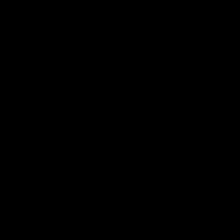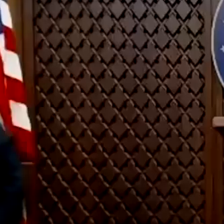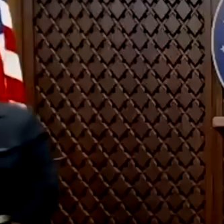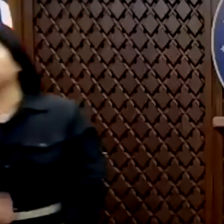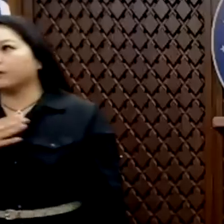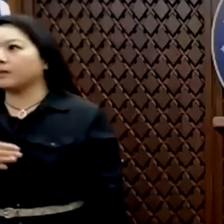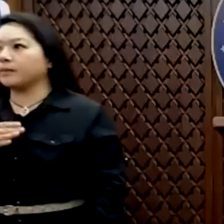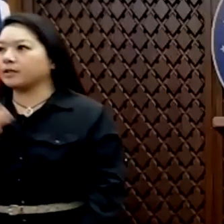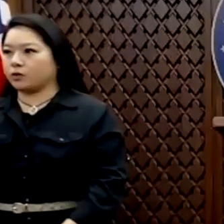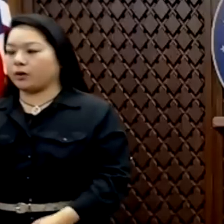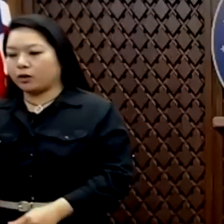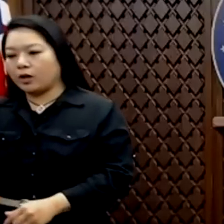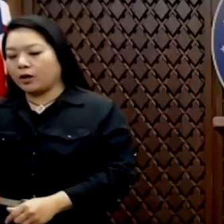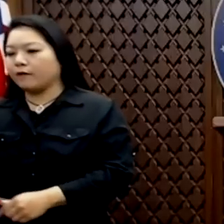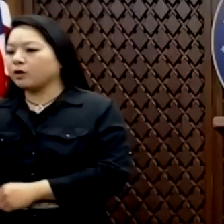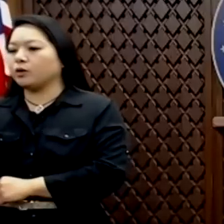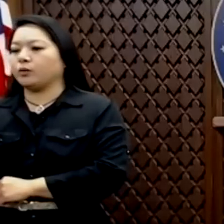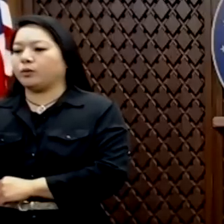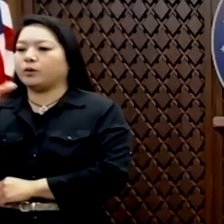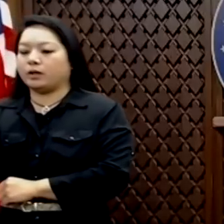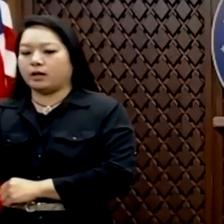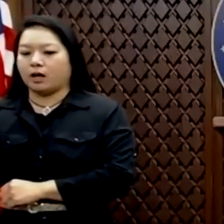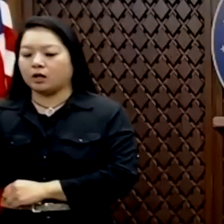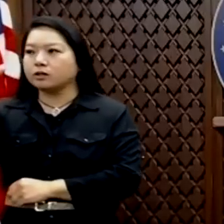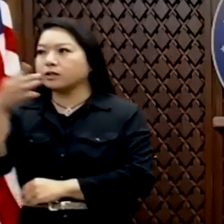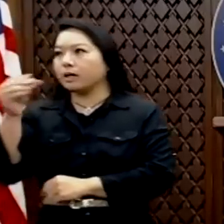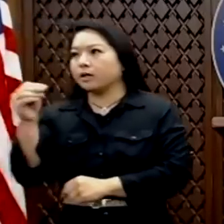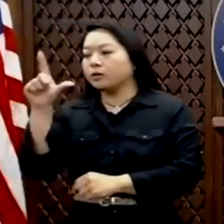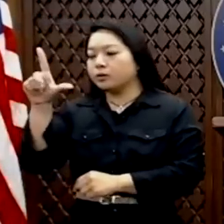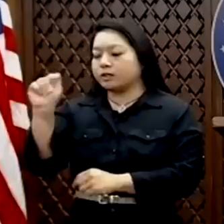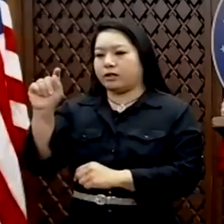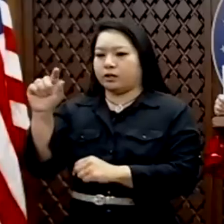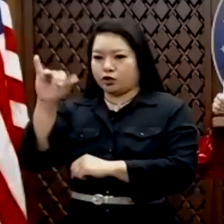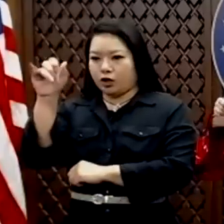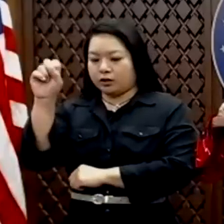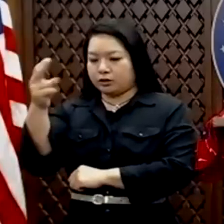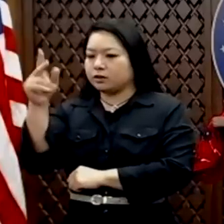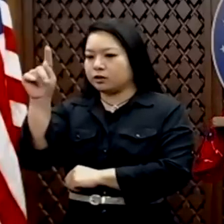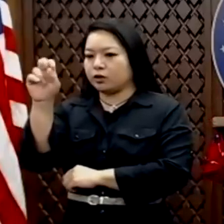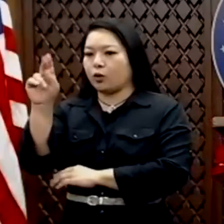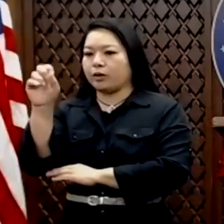Lou Leon Guerrero, as well as our Segunda Magalohan Guahan, Lieutenant Governor Josh Tenorio.